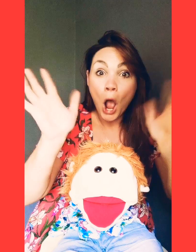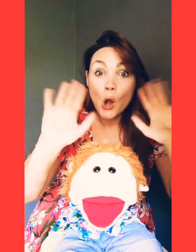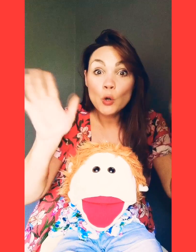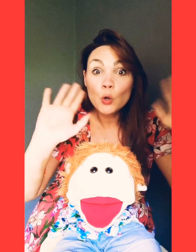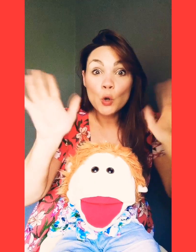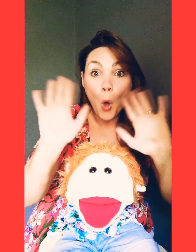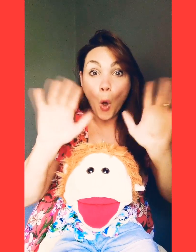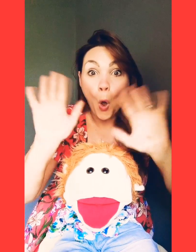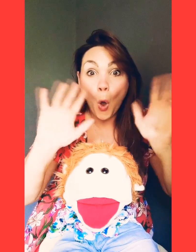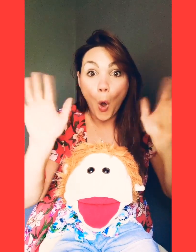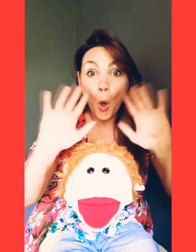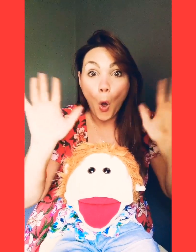Hello,